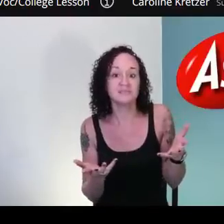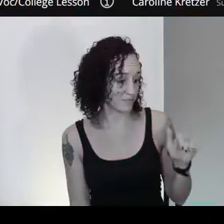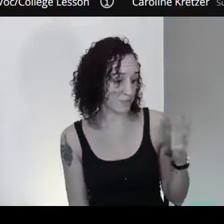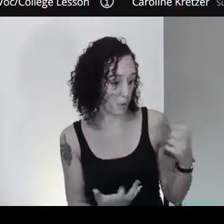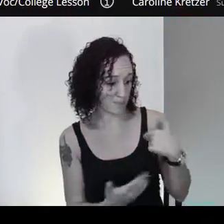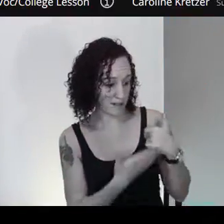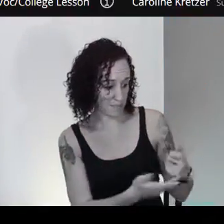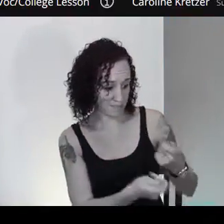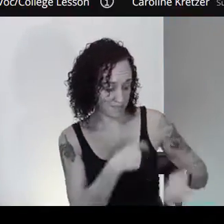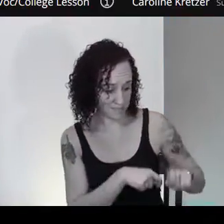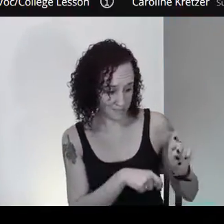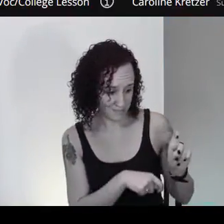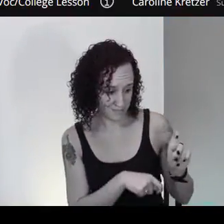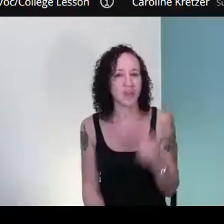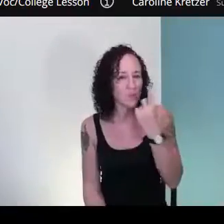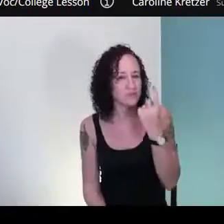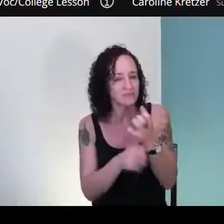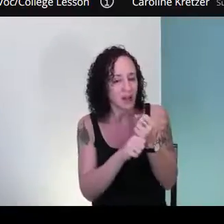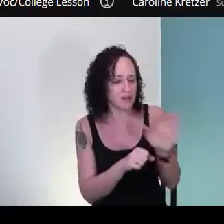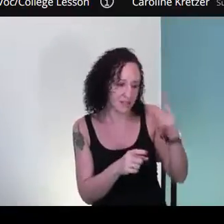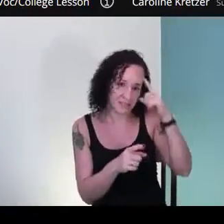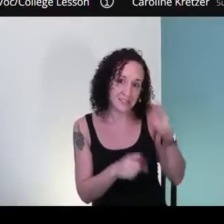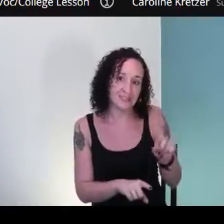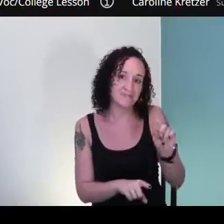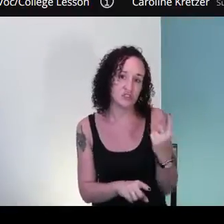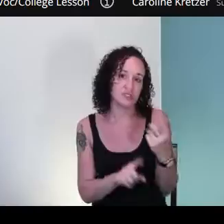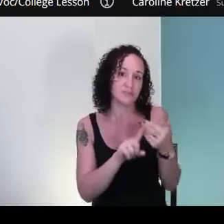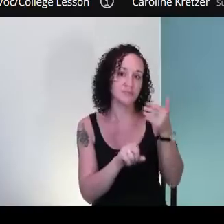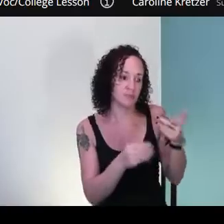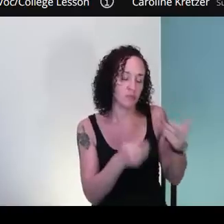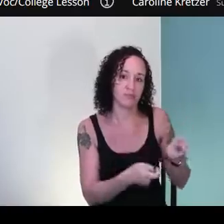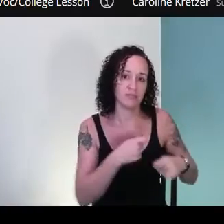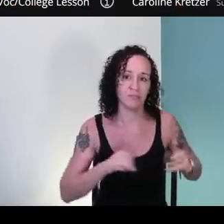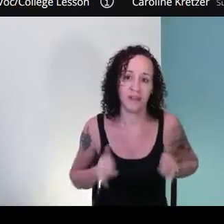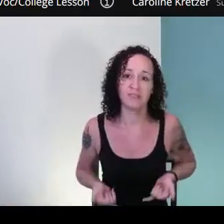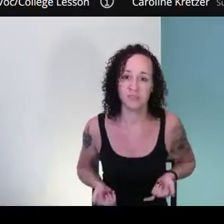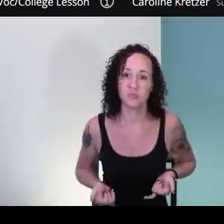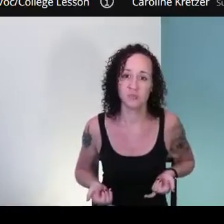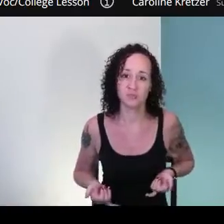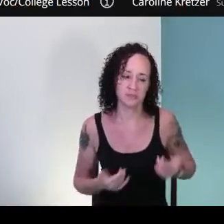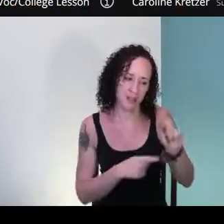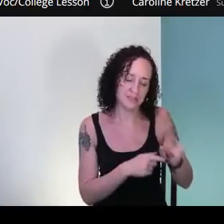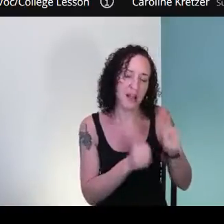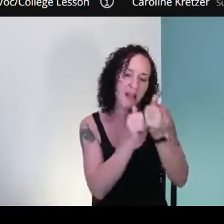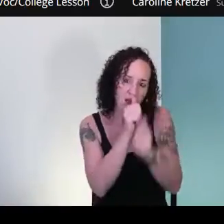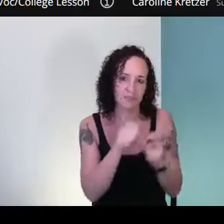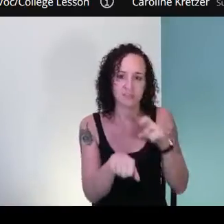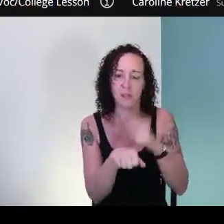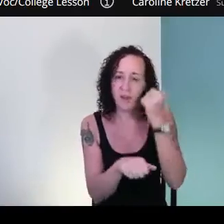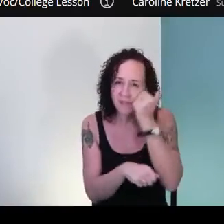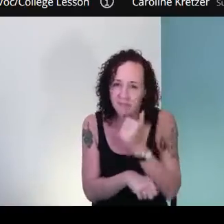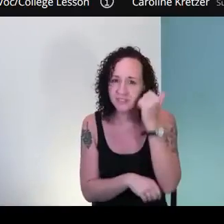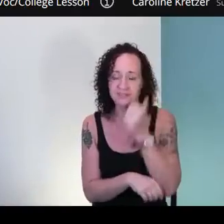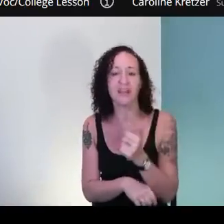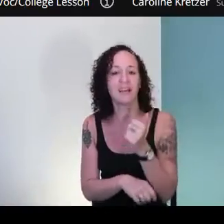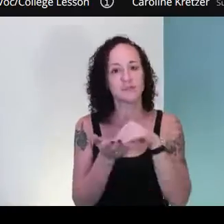change clothes, always ask before changing. Hey, do you mind if I help changing your bathing suit? Always make sure